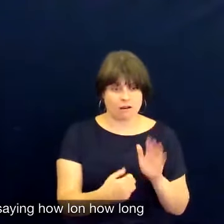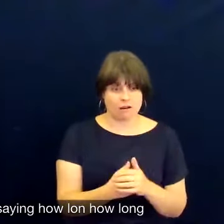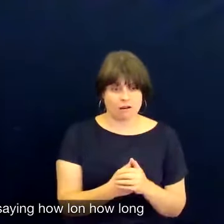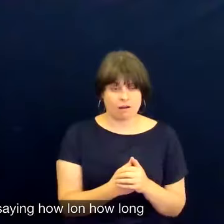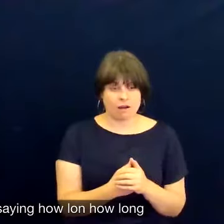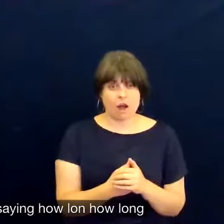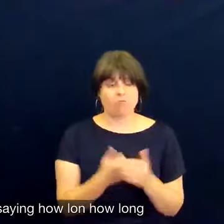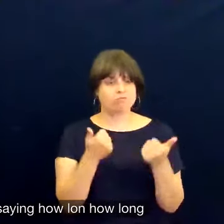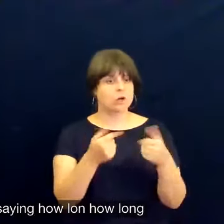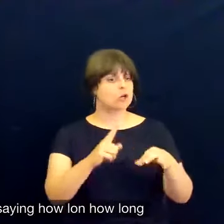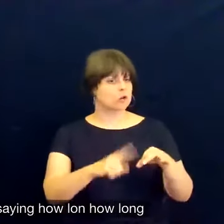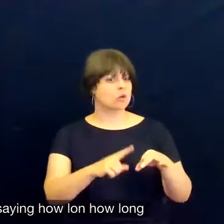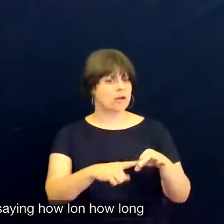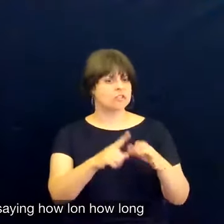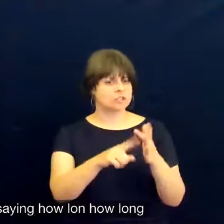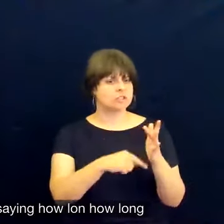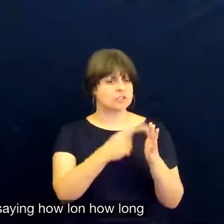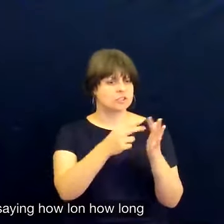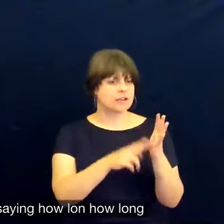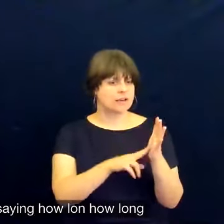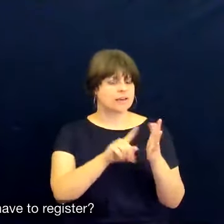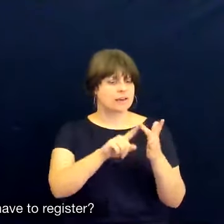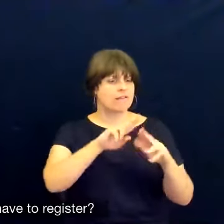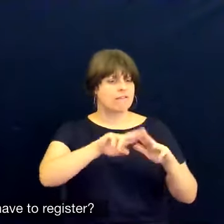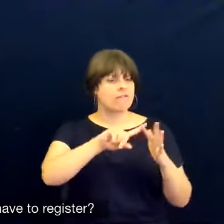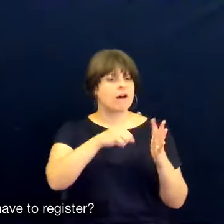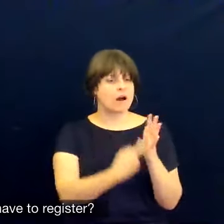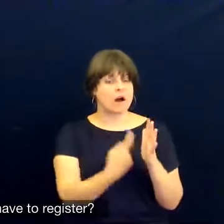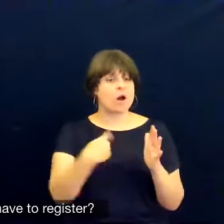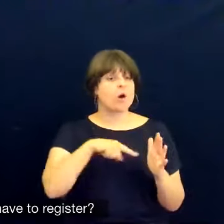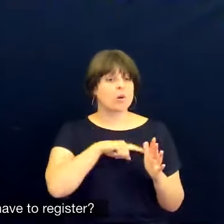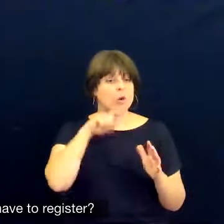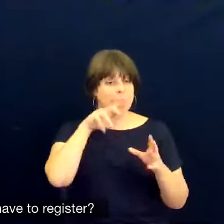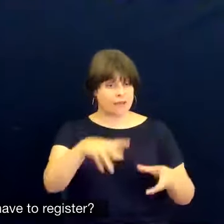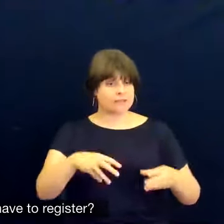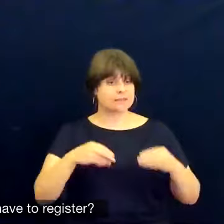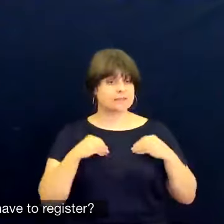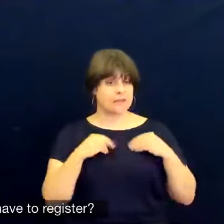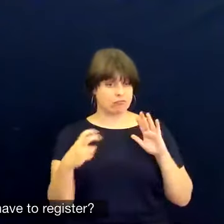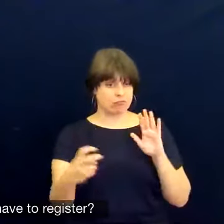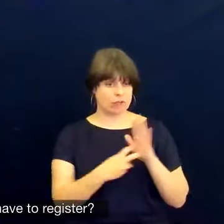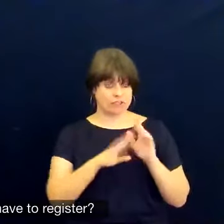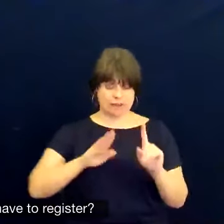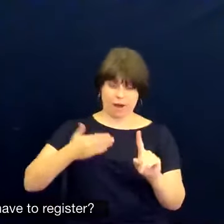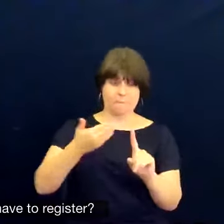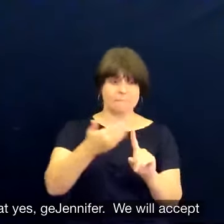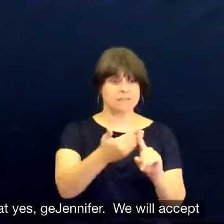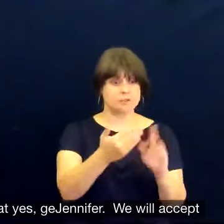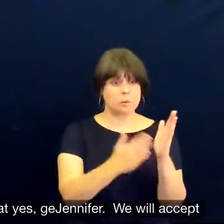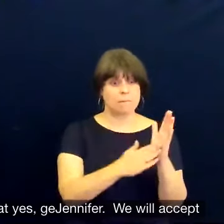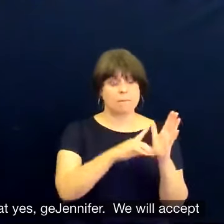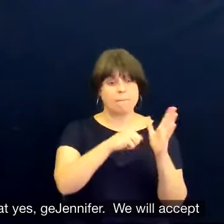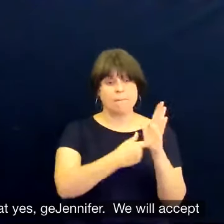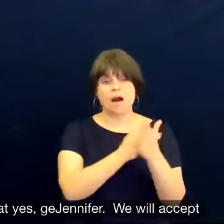That's a great question, Jennifer. So we will accept registrations really up until March.